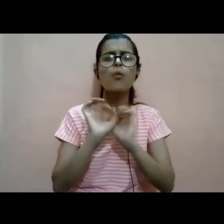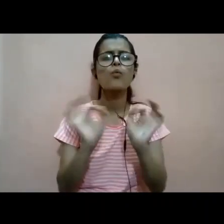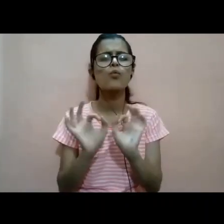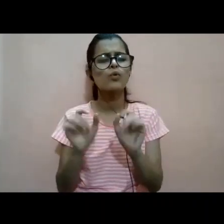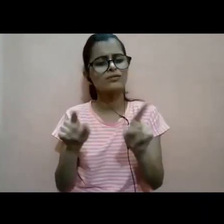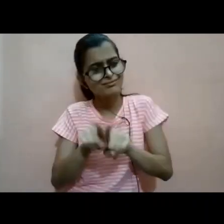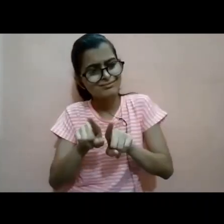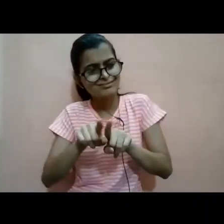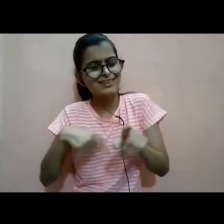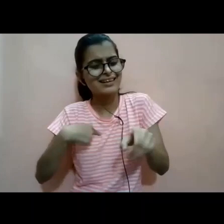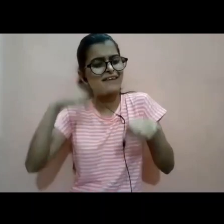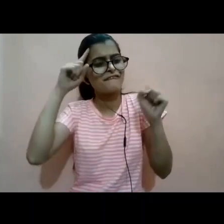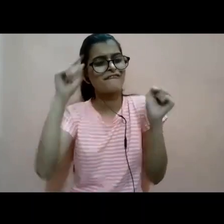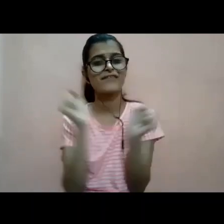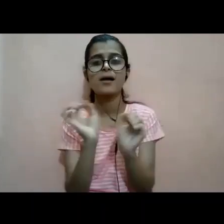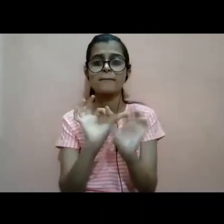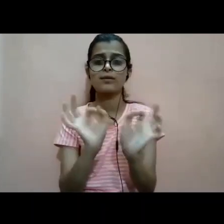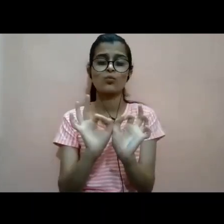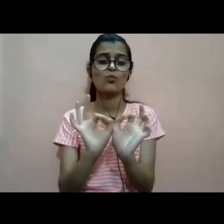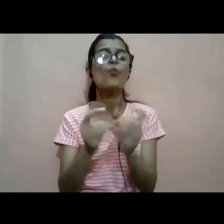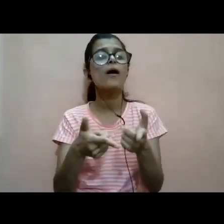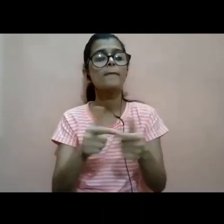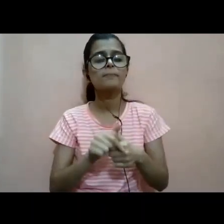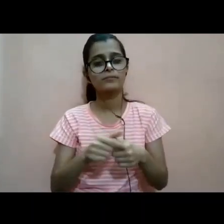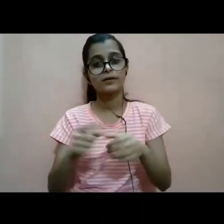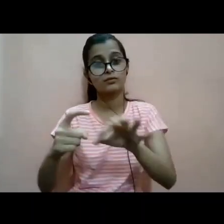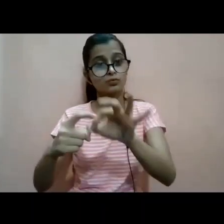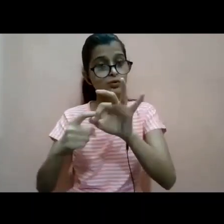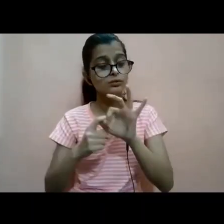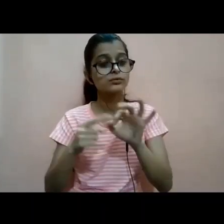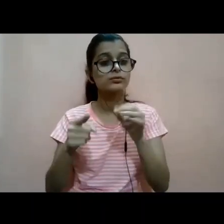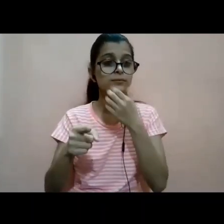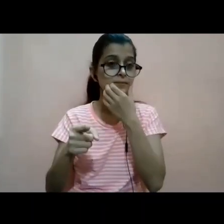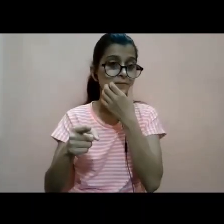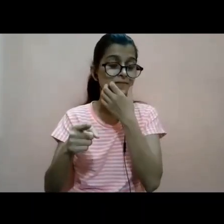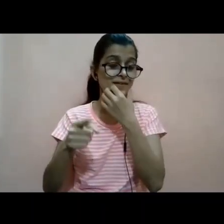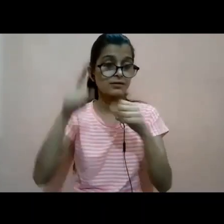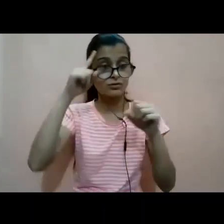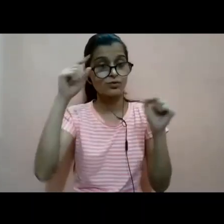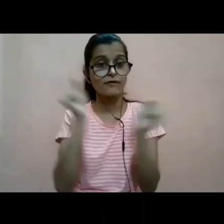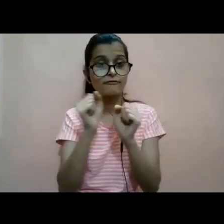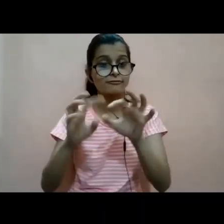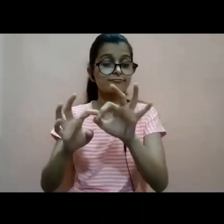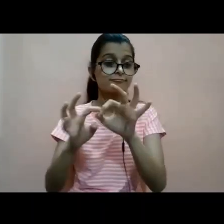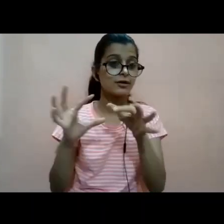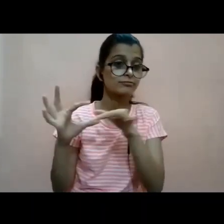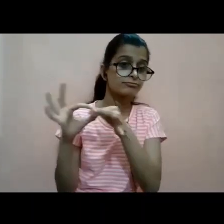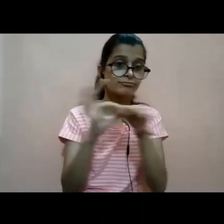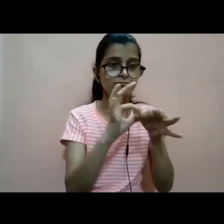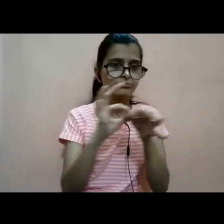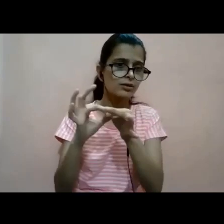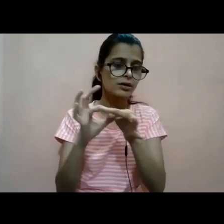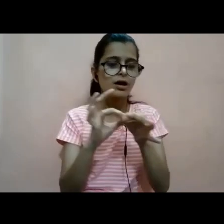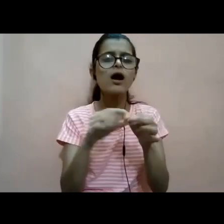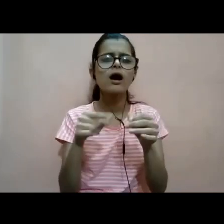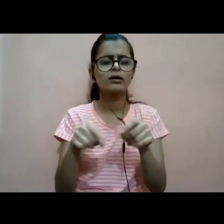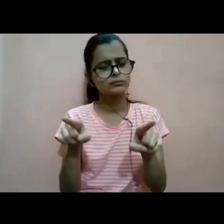So I'm wondering whether, in your question there, the notion of comfort, whether we need to kind of reclaim that.